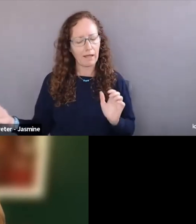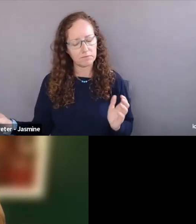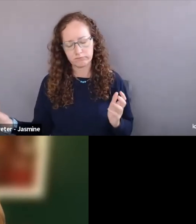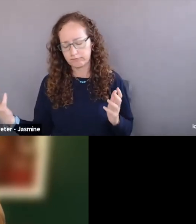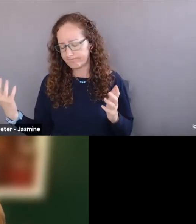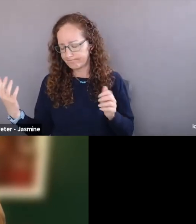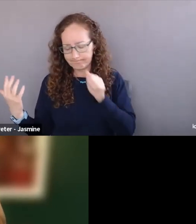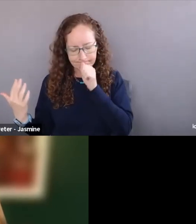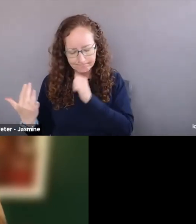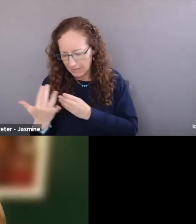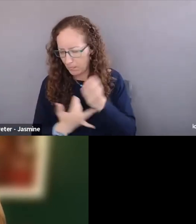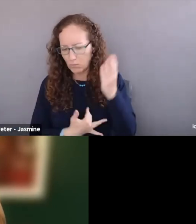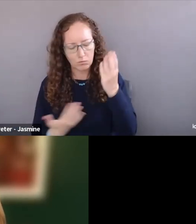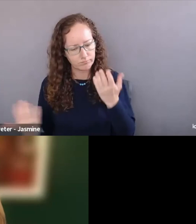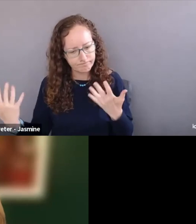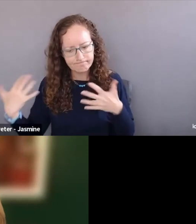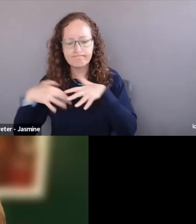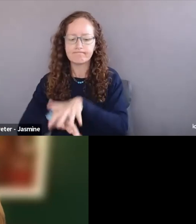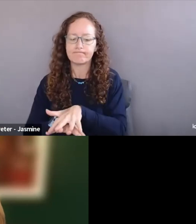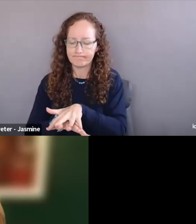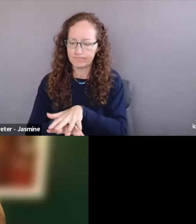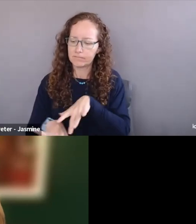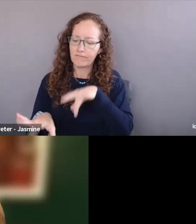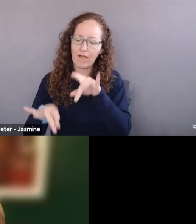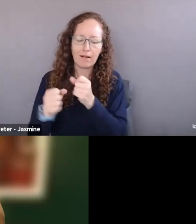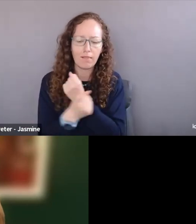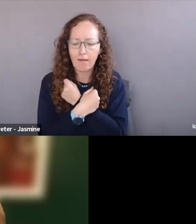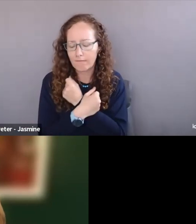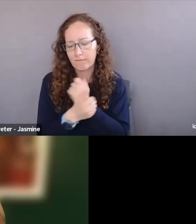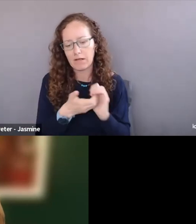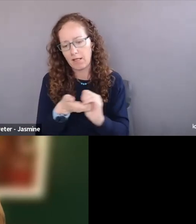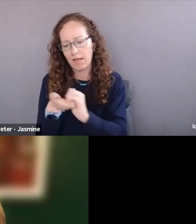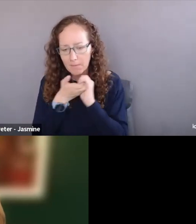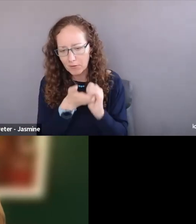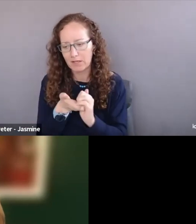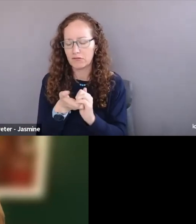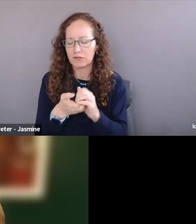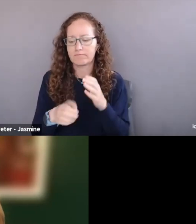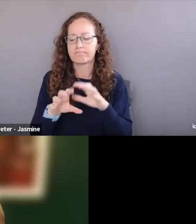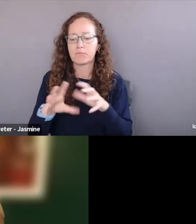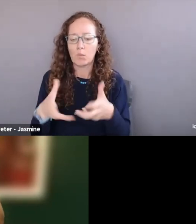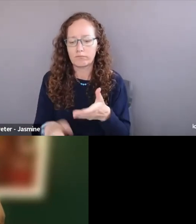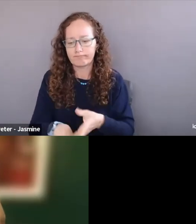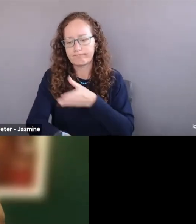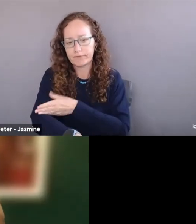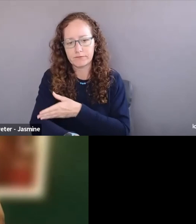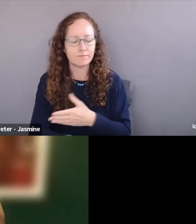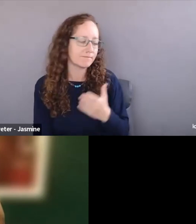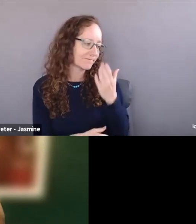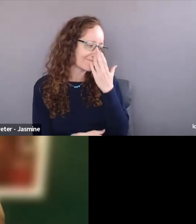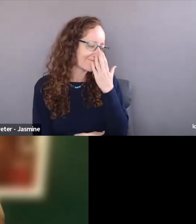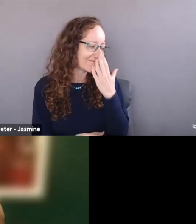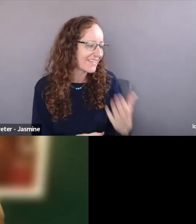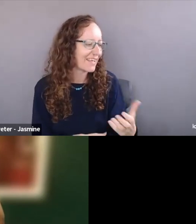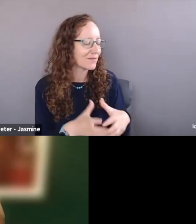collaboration and make a better world. And make a better world, indeed. Laura, thank you so much for joining